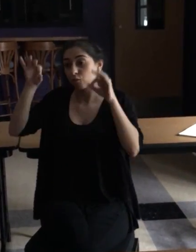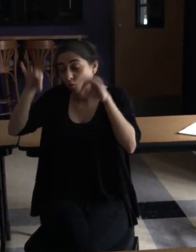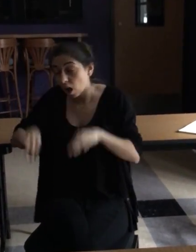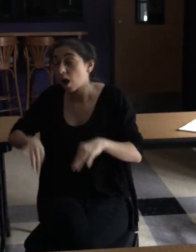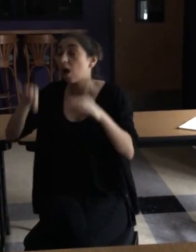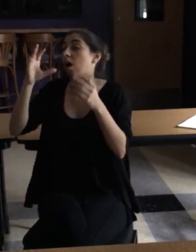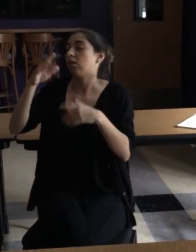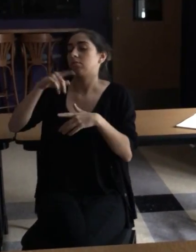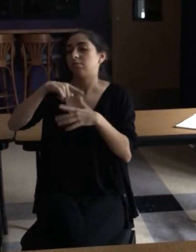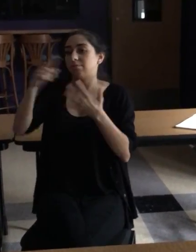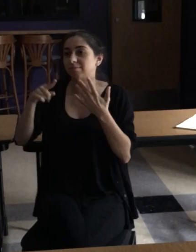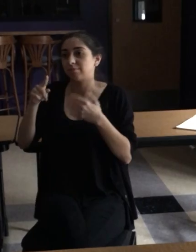well, so anyways,